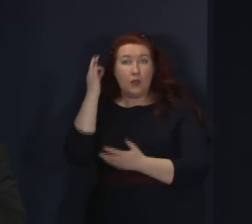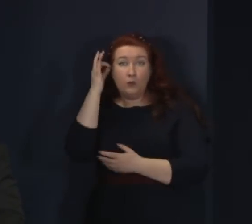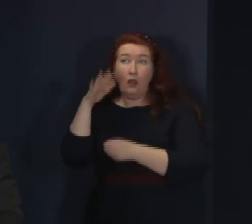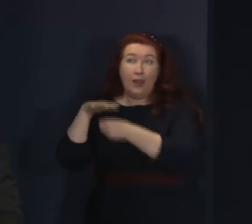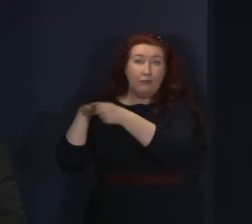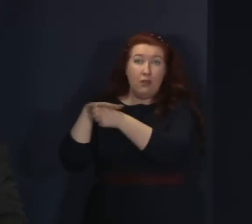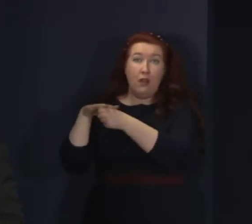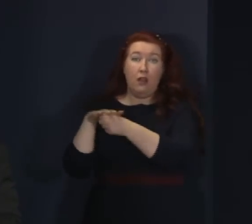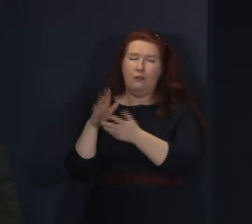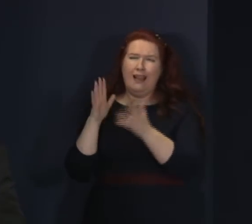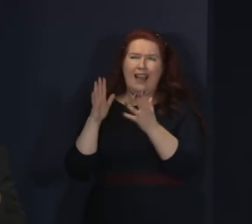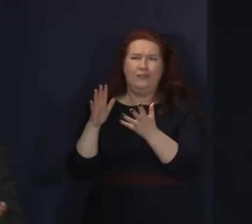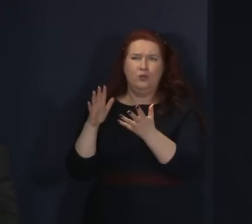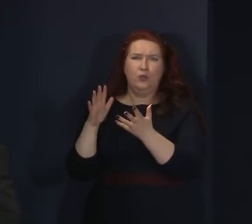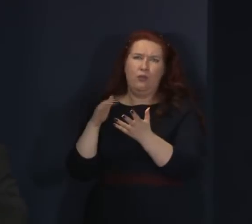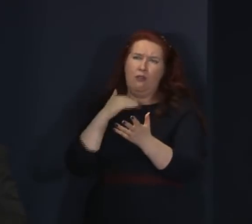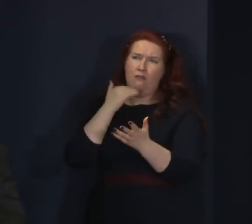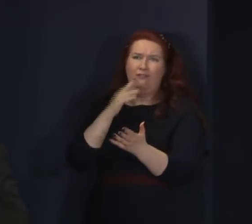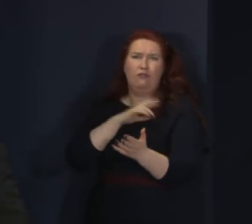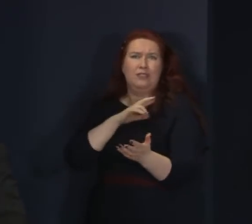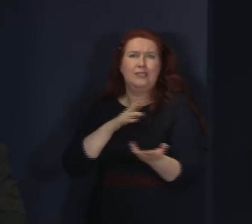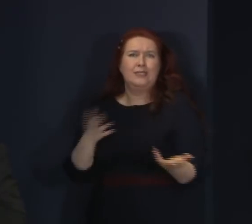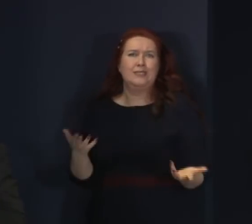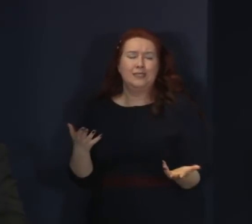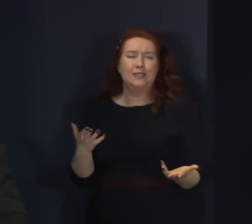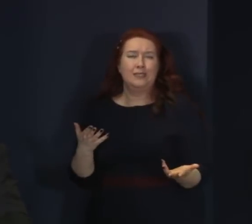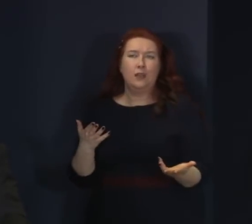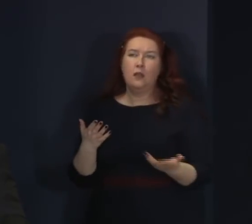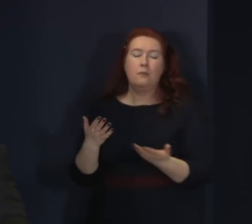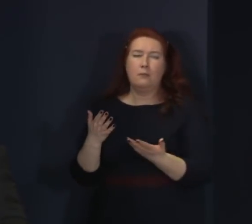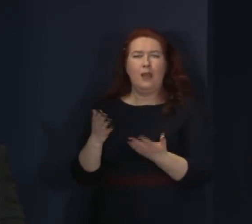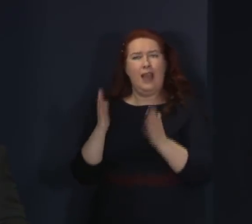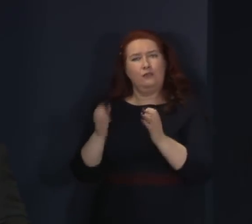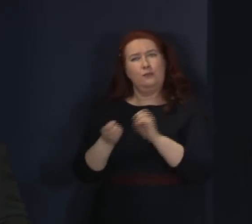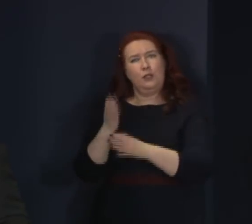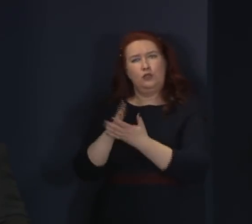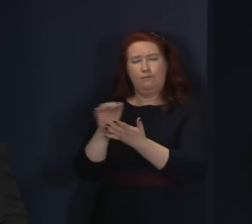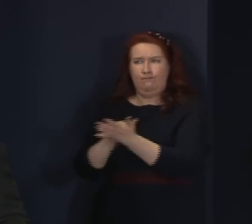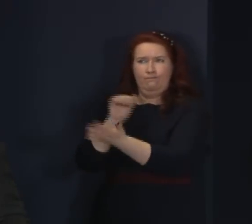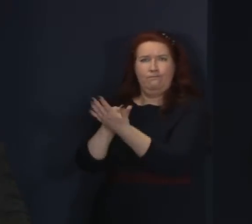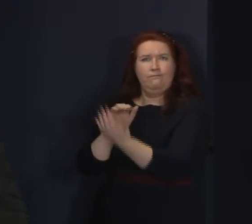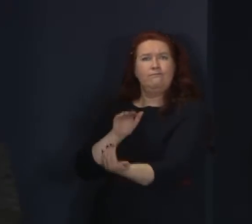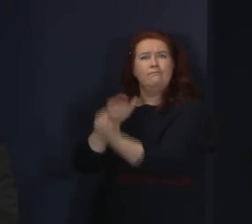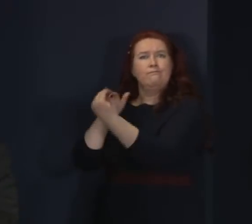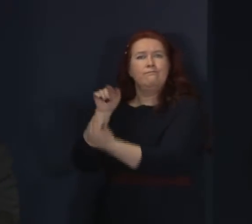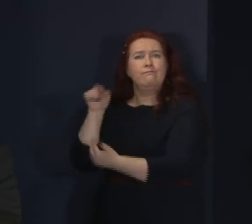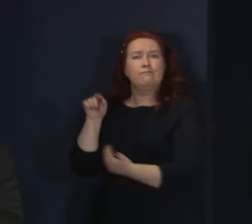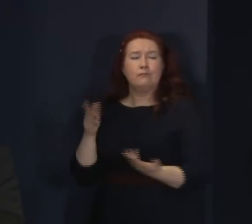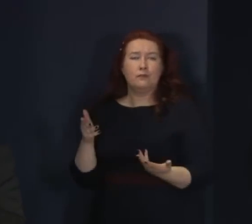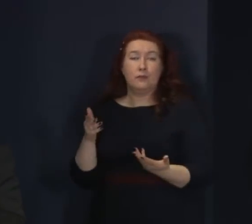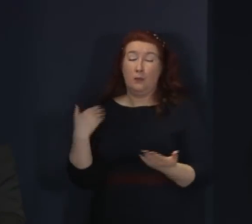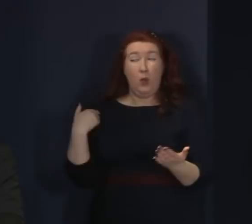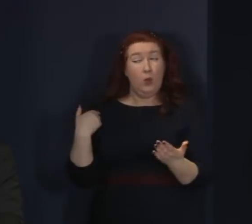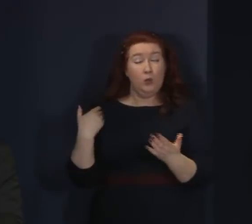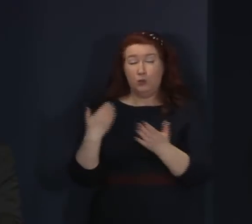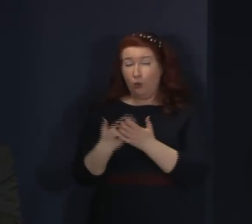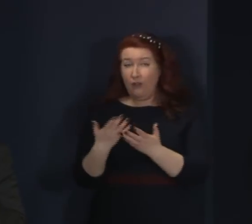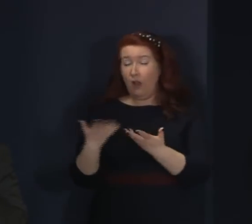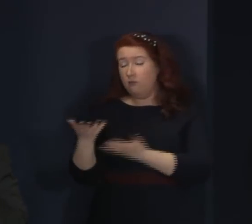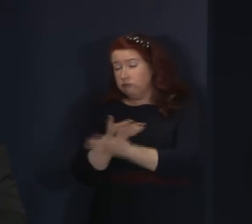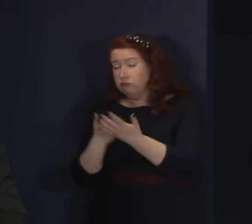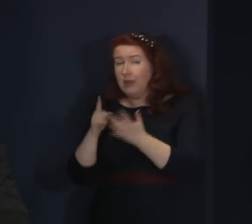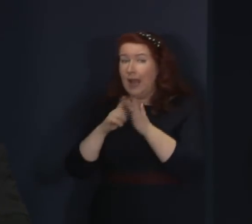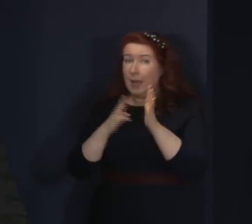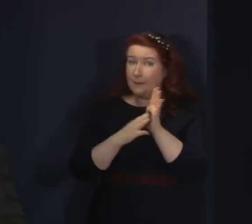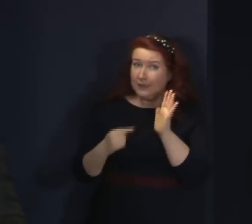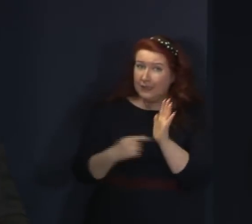there is sufficient justification to do that any of our responses are proportionate. And at this moment in time, from the discussions that we've had through the IMT